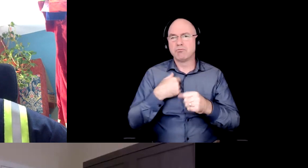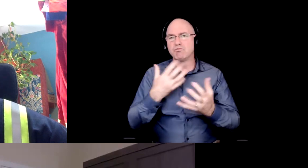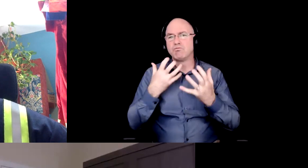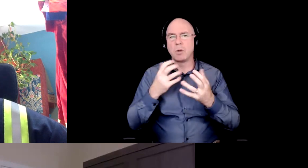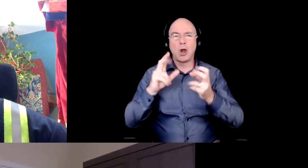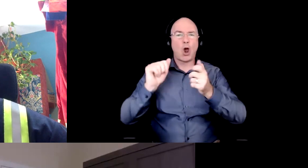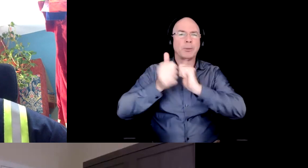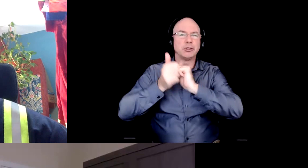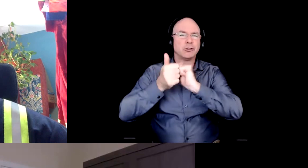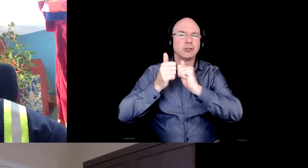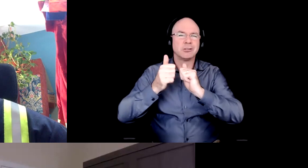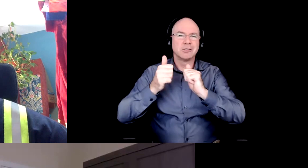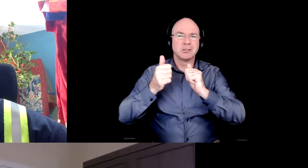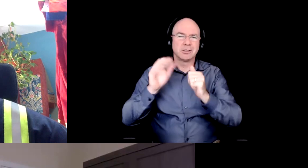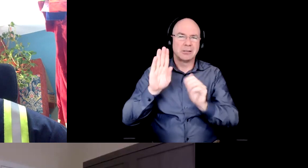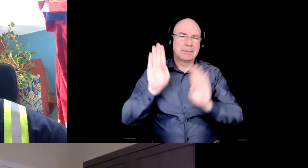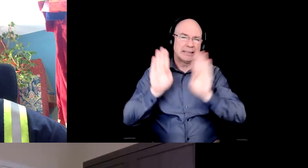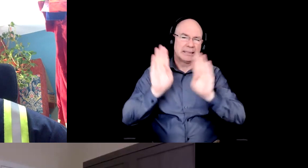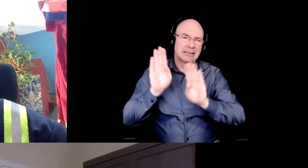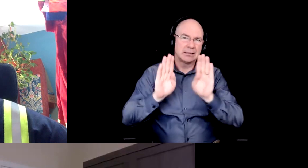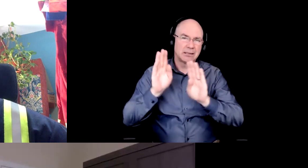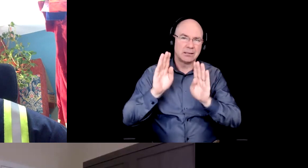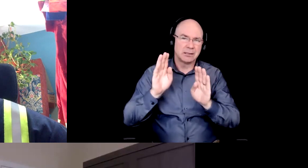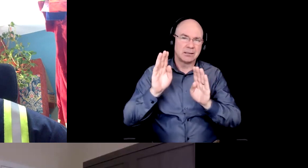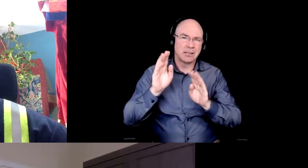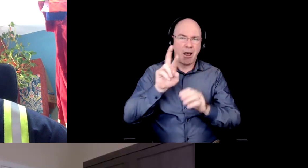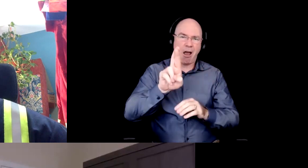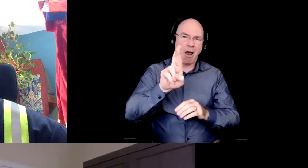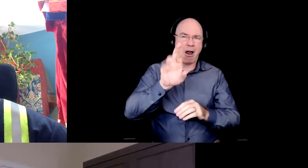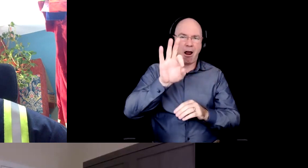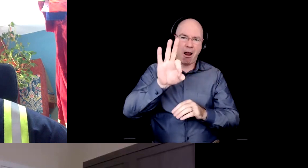a competition for this. We put out an